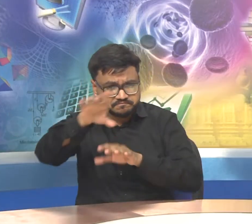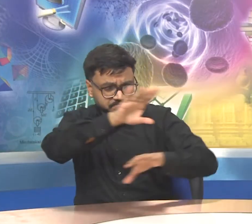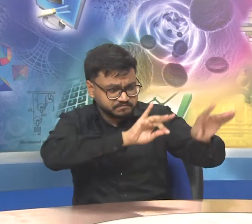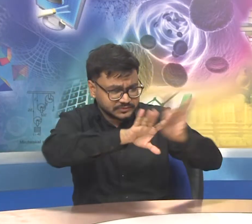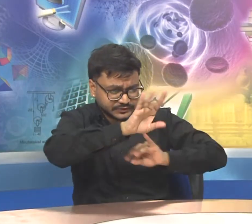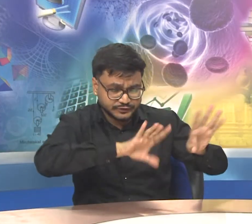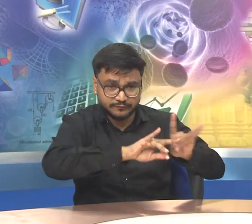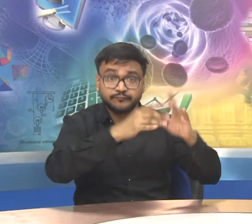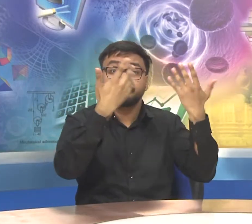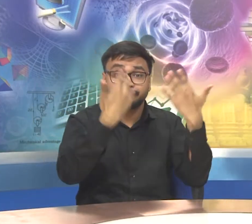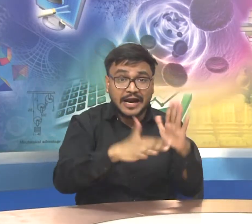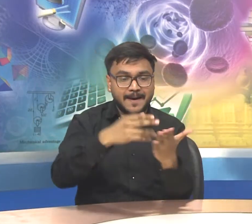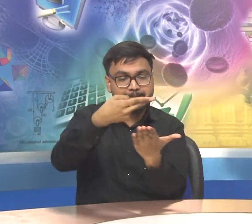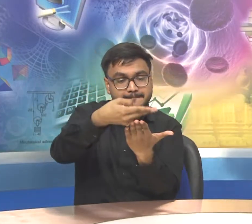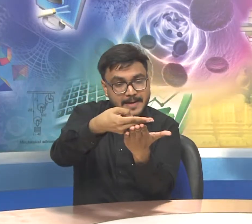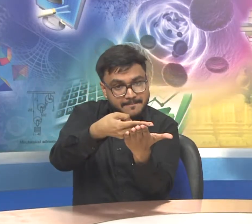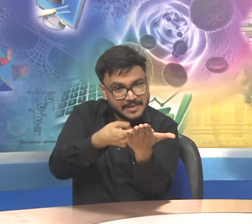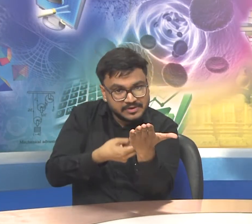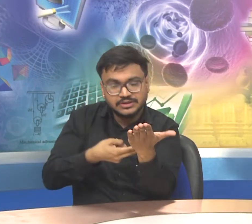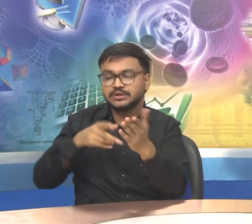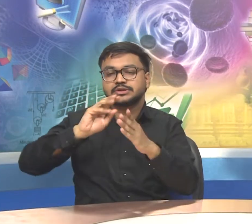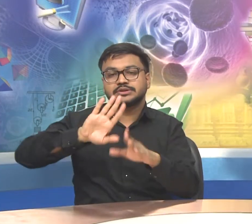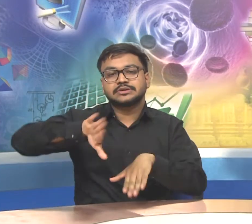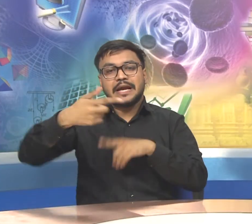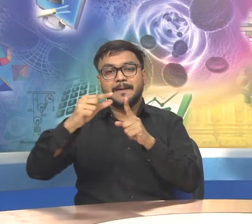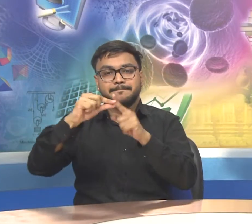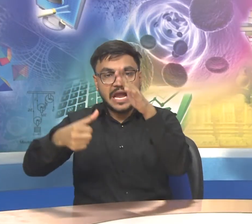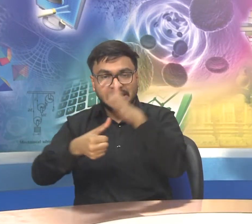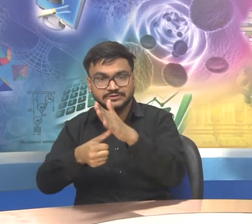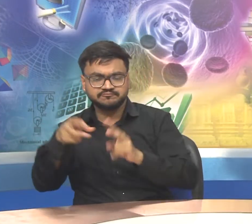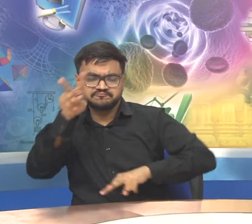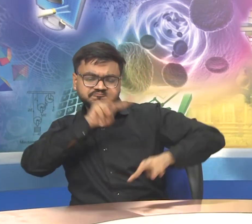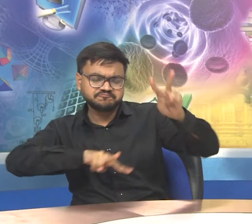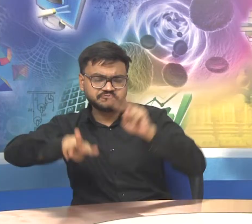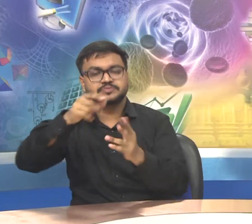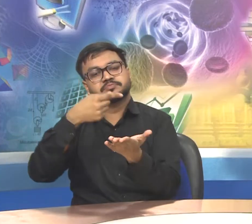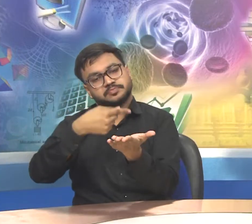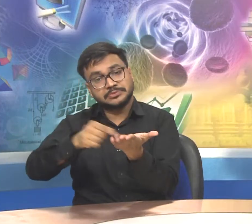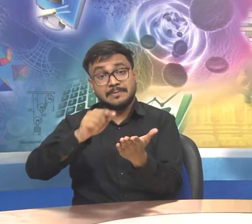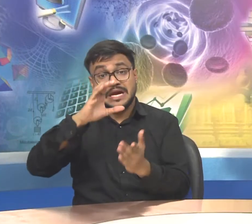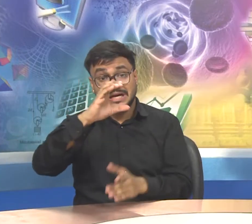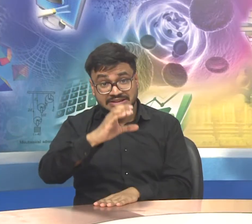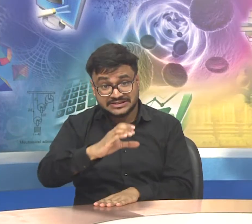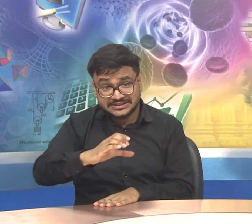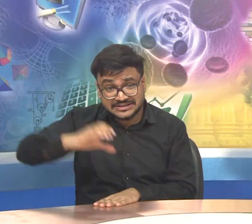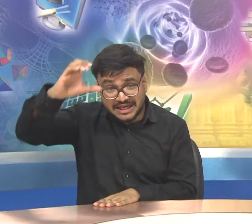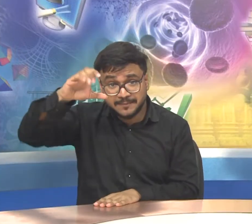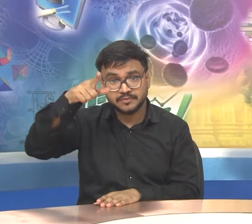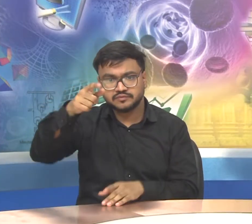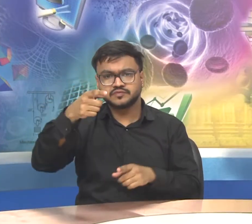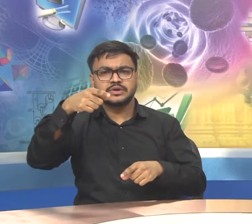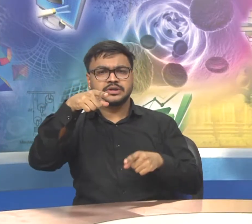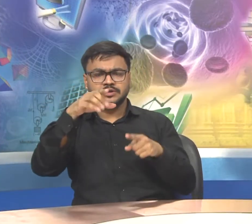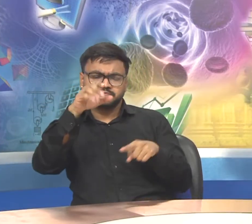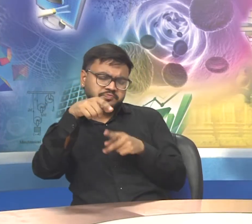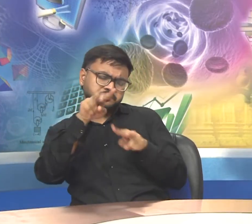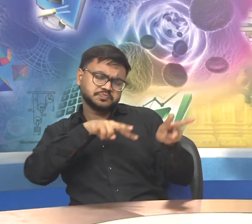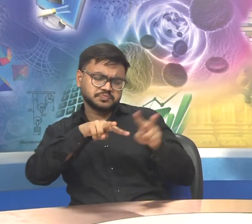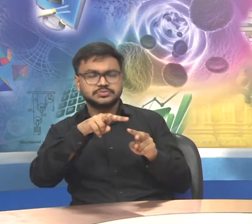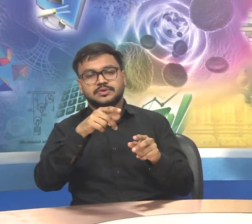As in 2005, there are 25 judges besides the Chief Justice, who